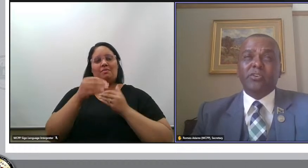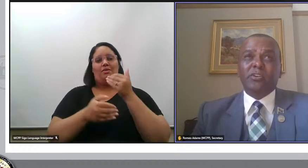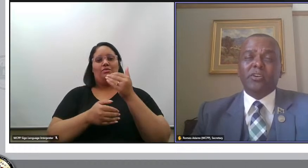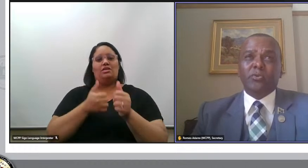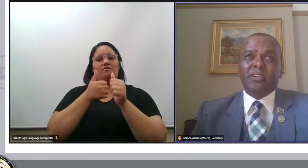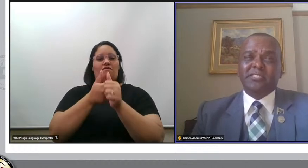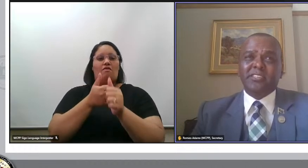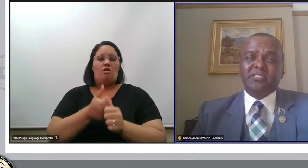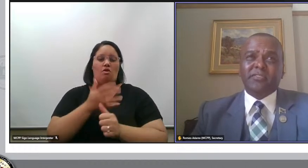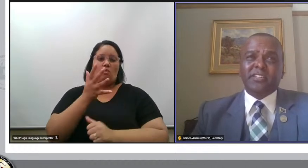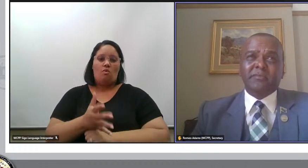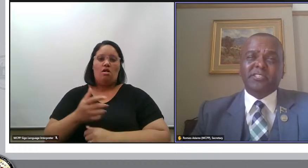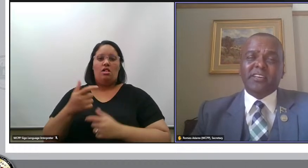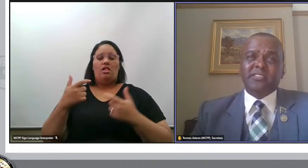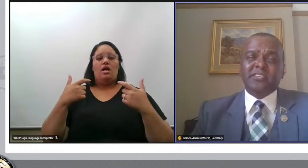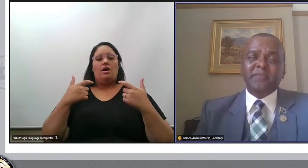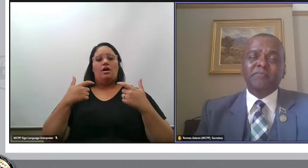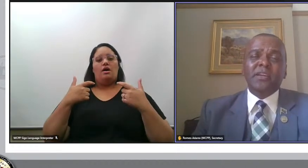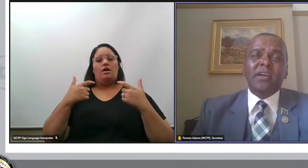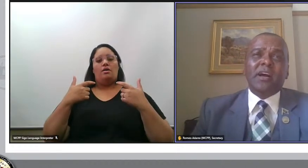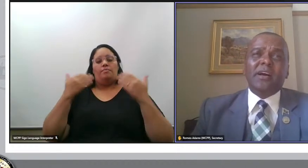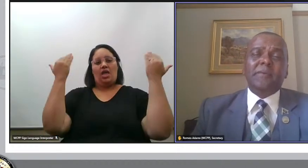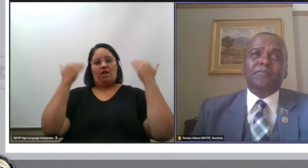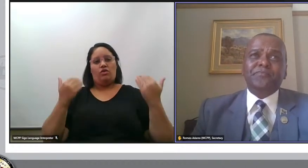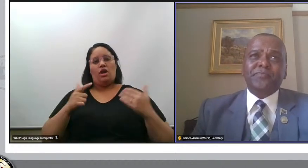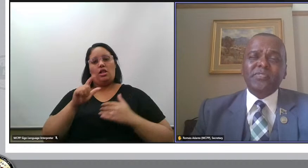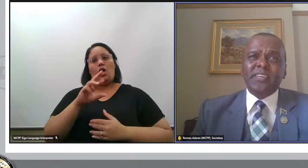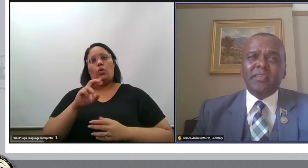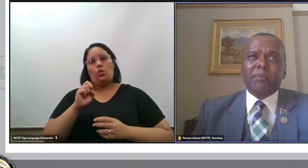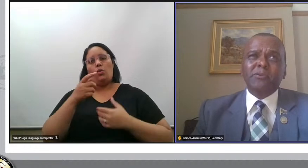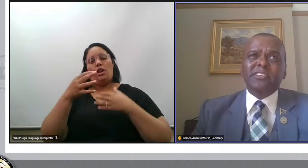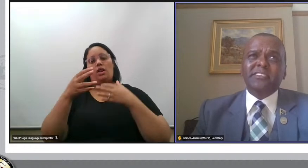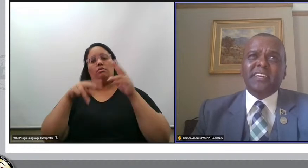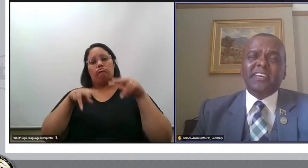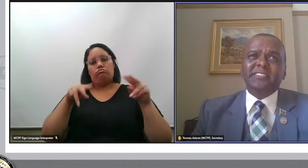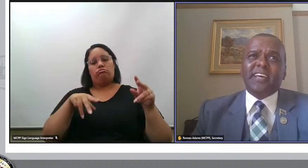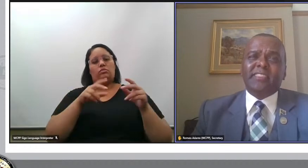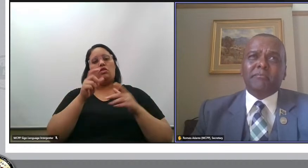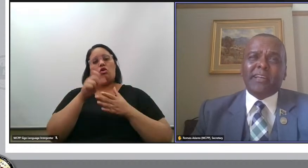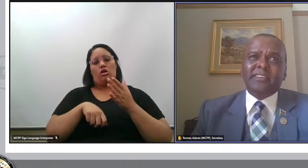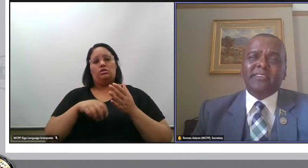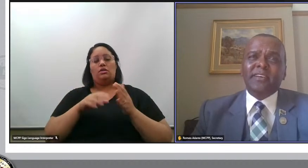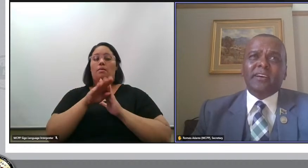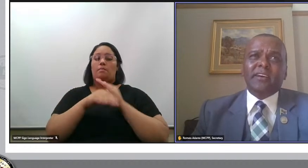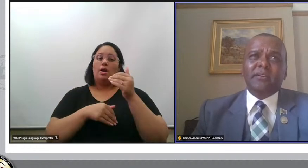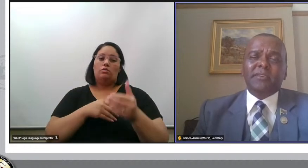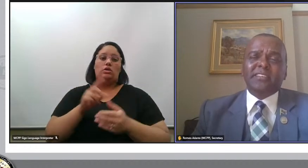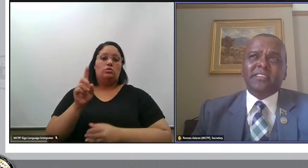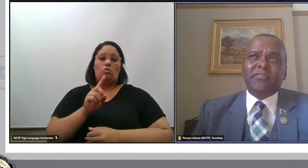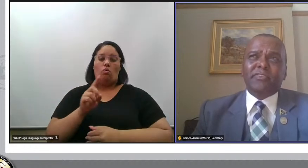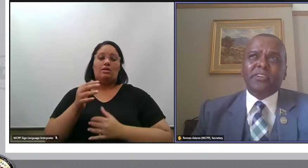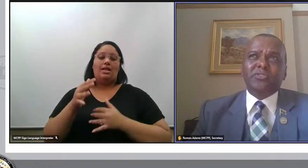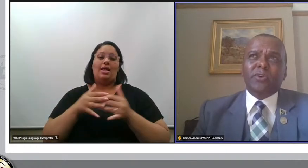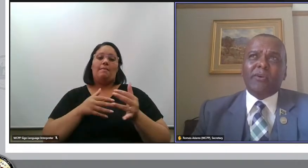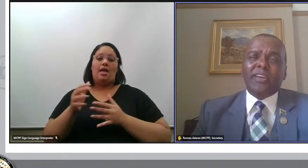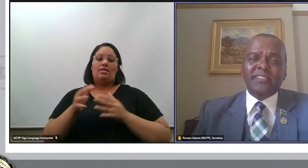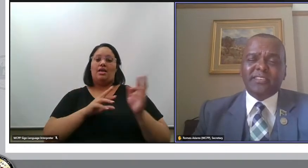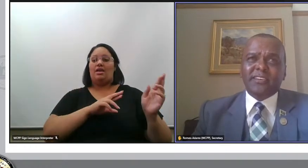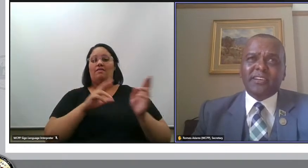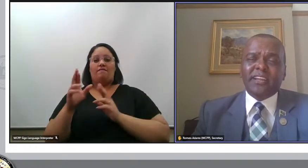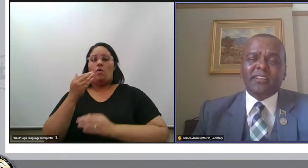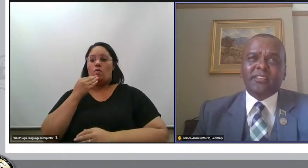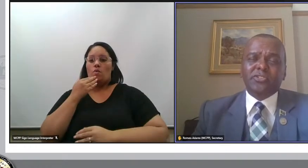Advocate Leroux will assist if he deems necessary. The process is that the matter gets referred to